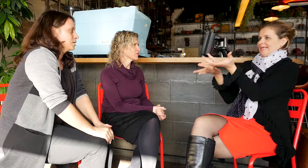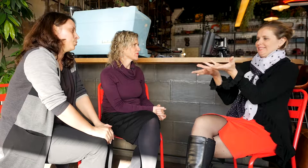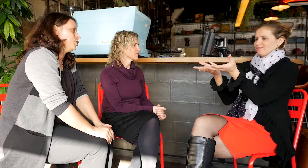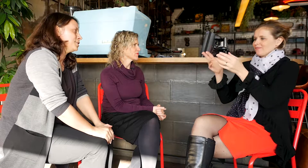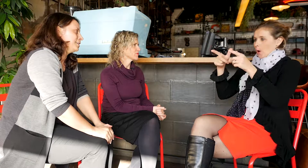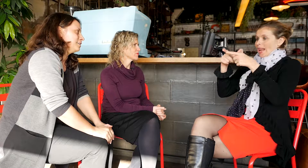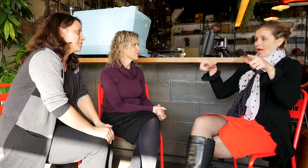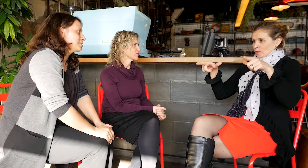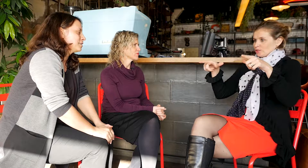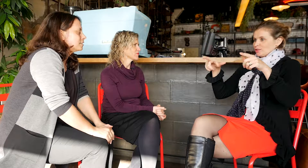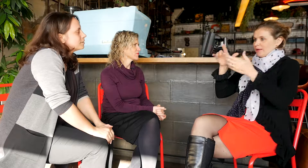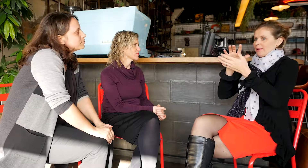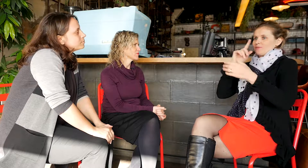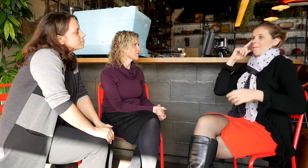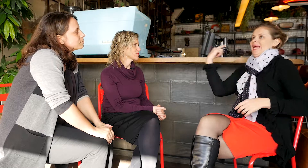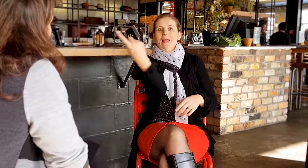So in New Zealand,